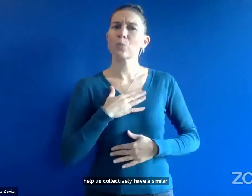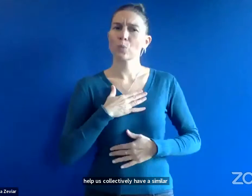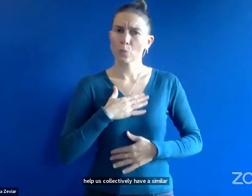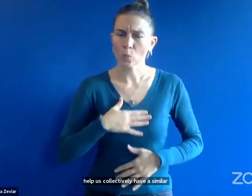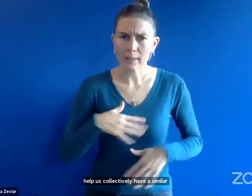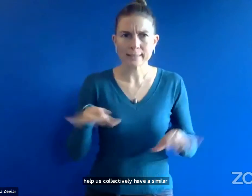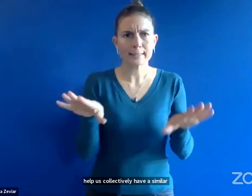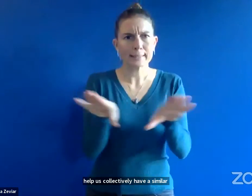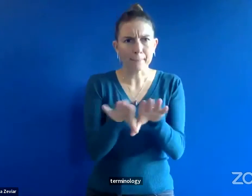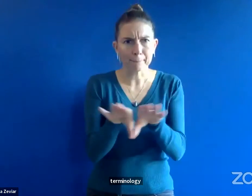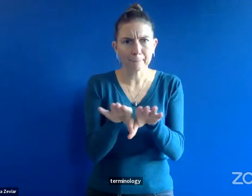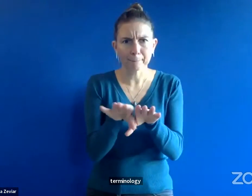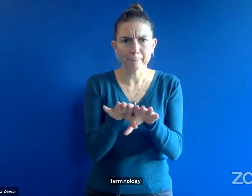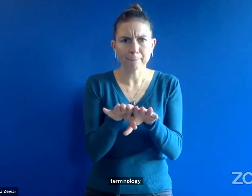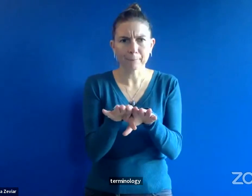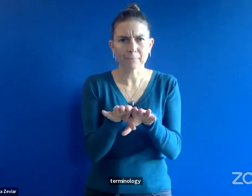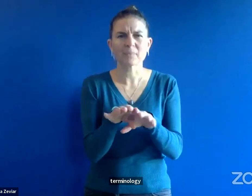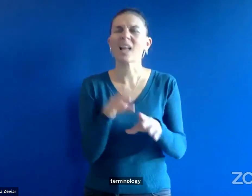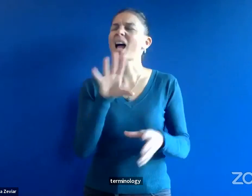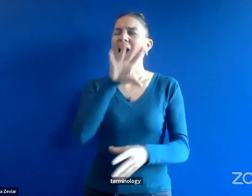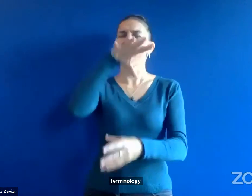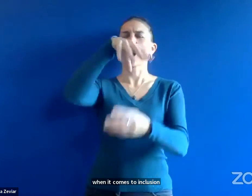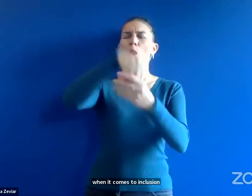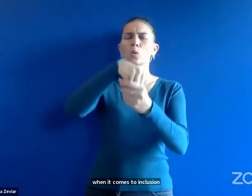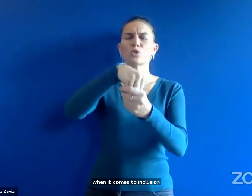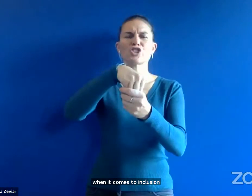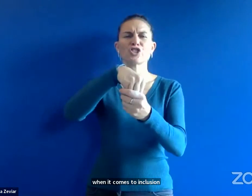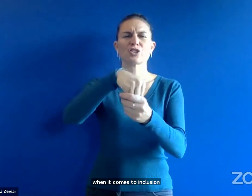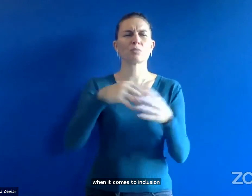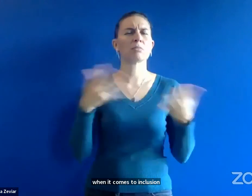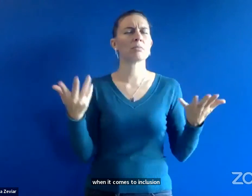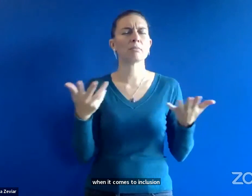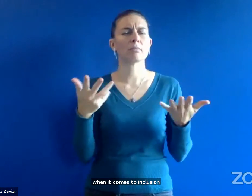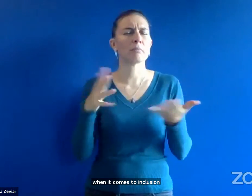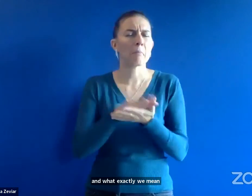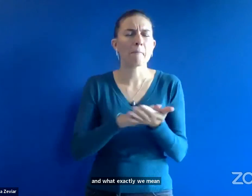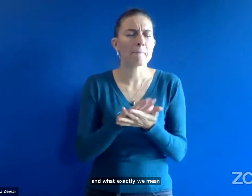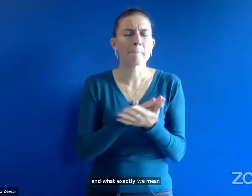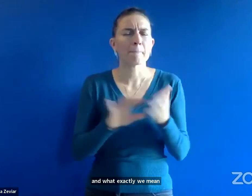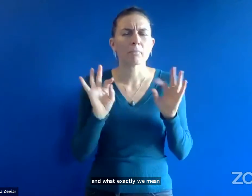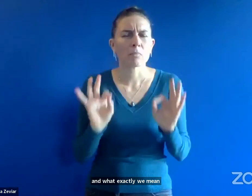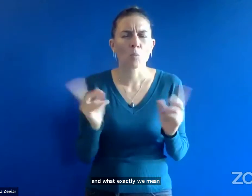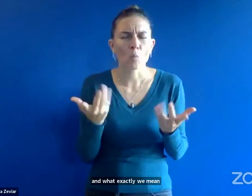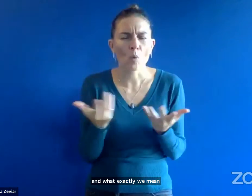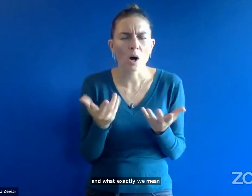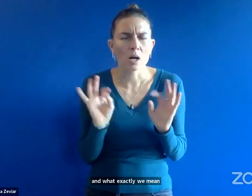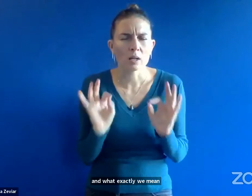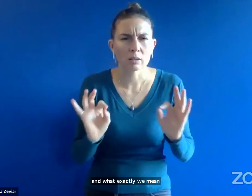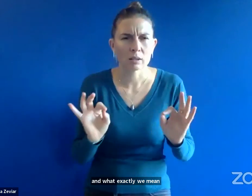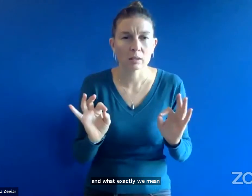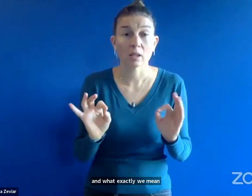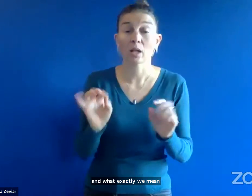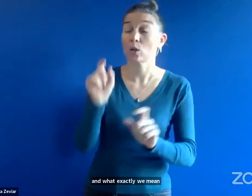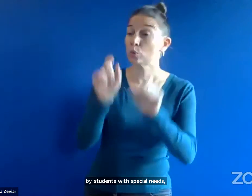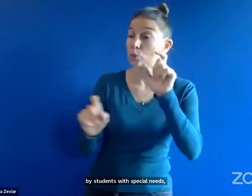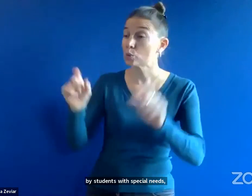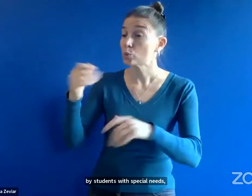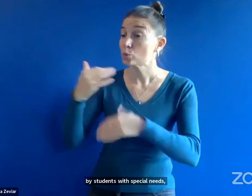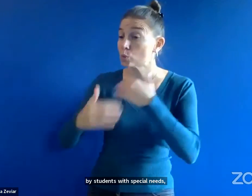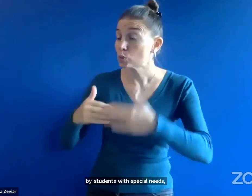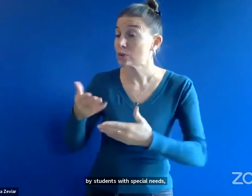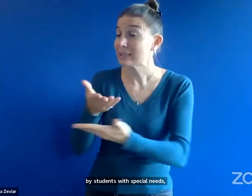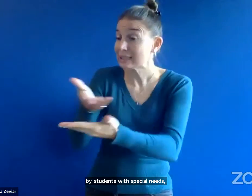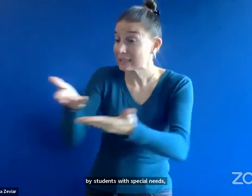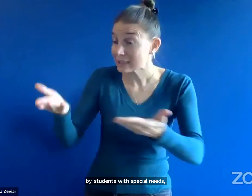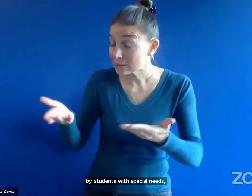inclusion, to what we exactly mean by students with special needs, students with disabilities. This is why we are also broadening